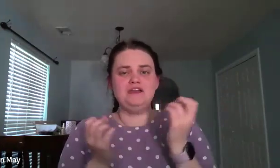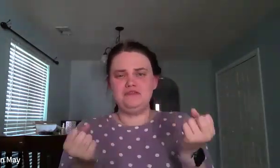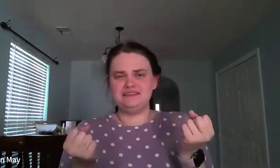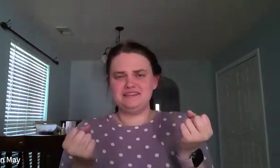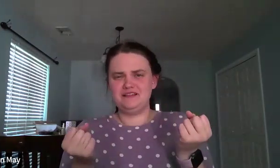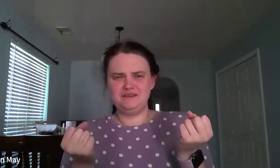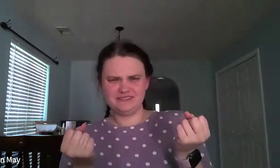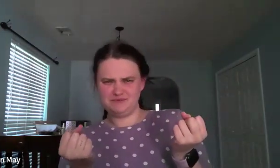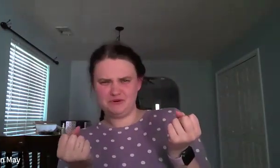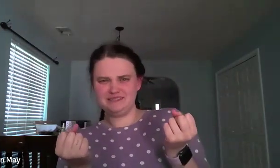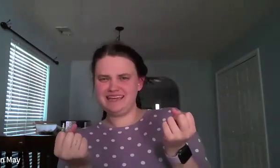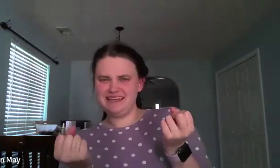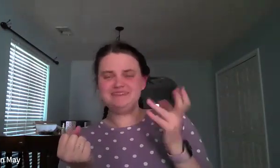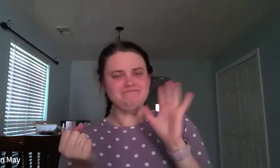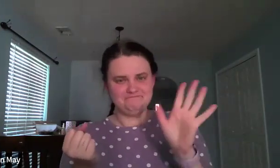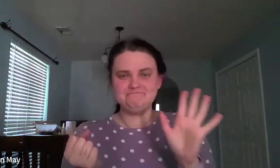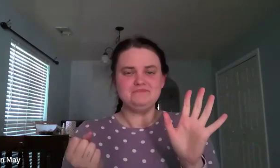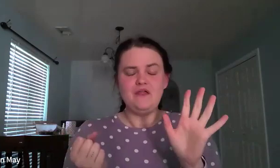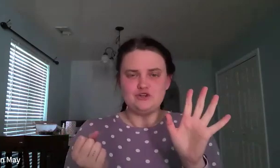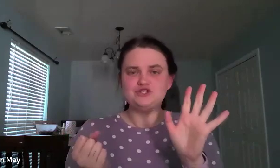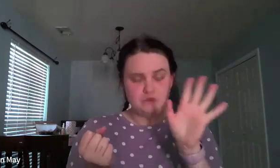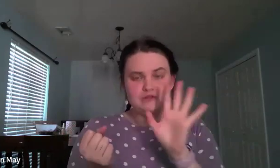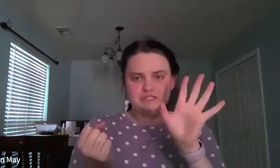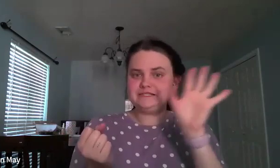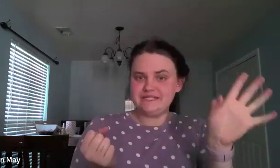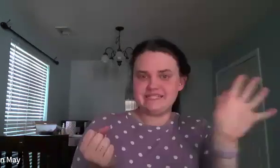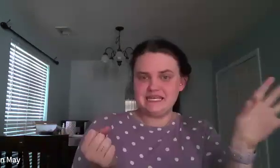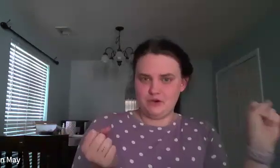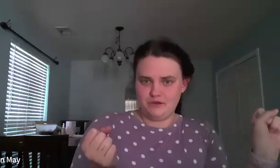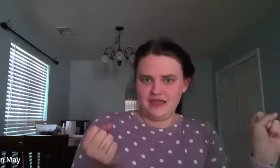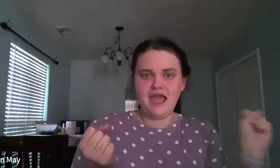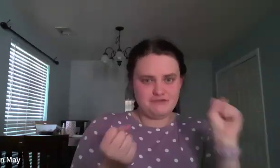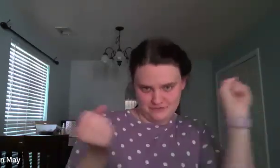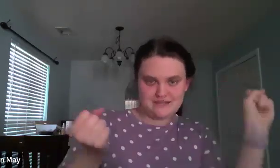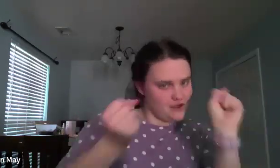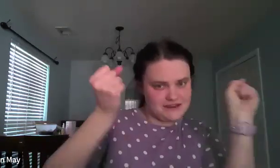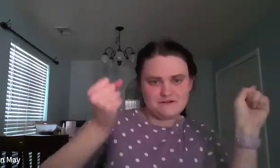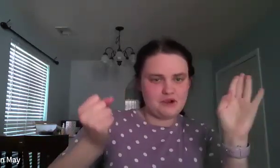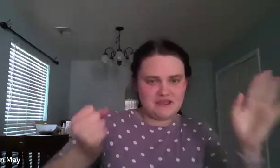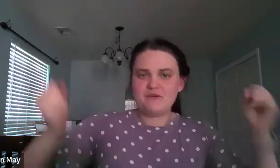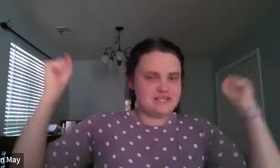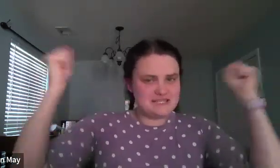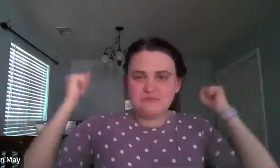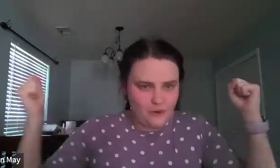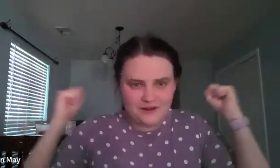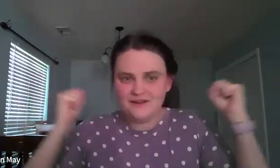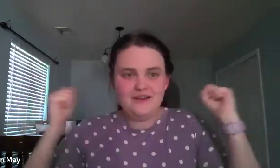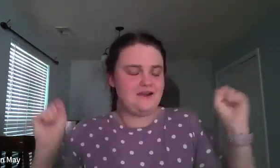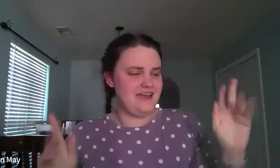know that's like, you're like, what, sports, skating? There's the roller derby team. Okay. I have a friend on it for Birmingham. We support. Okay.